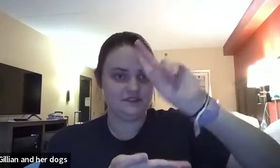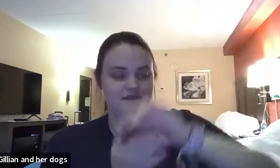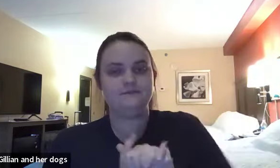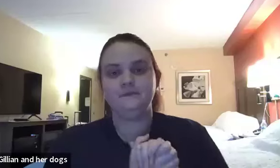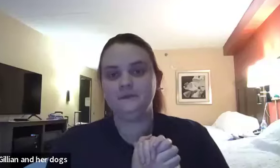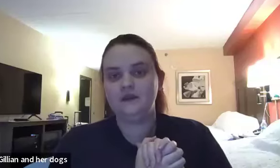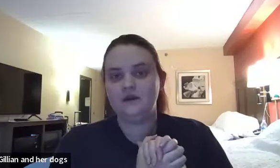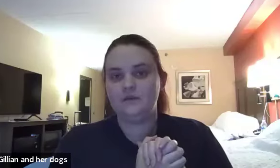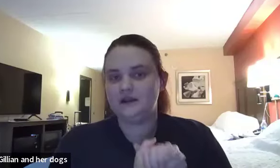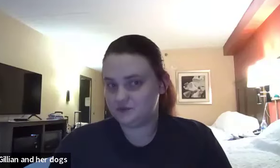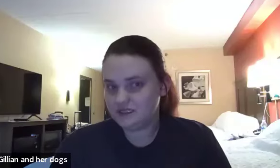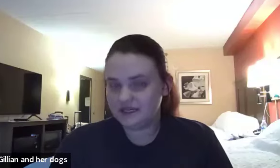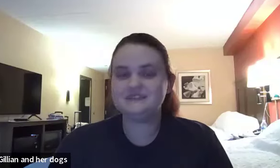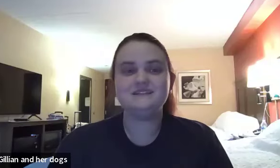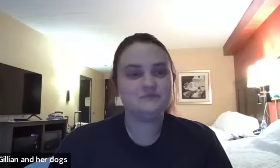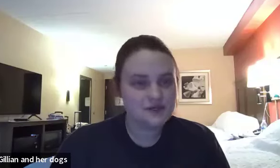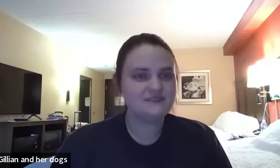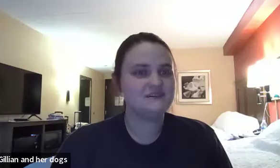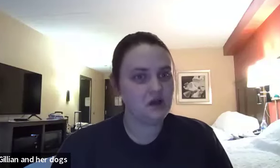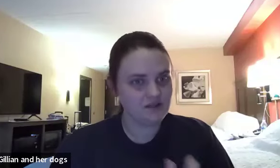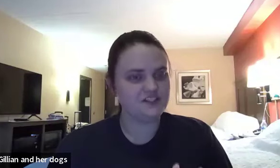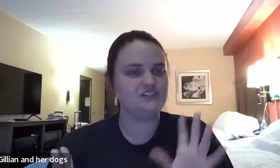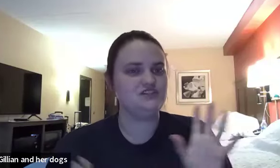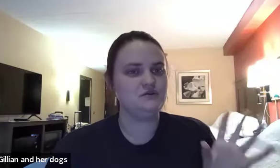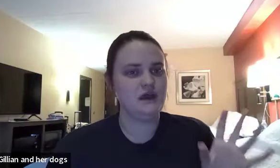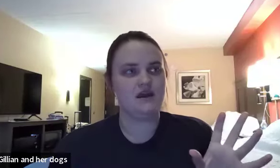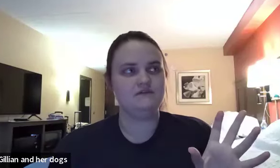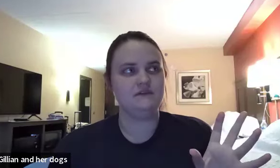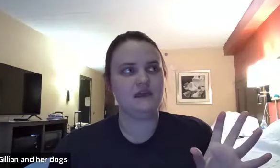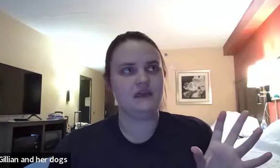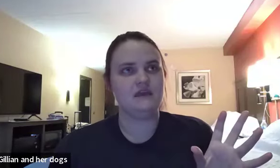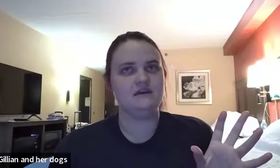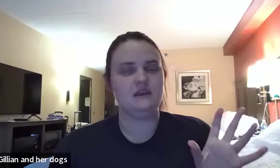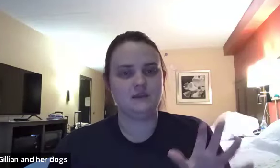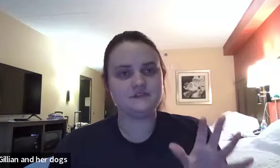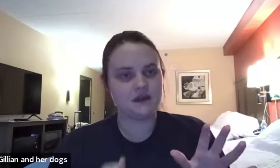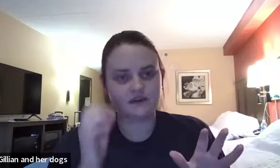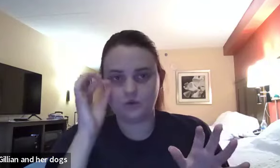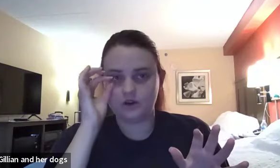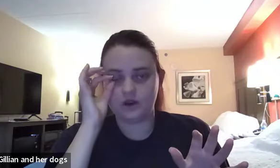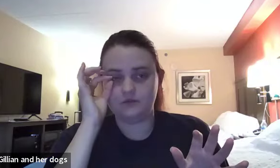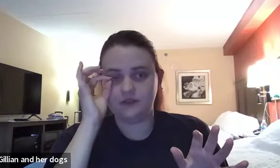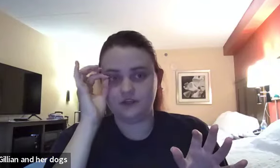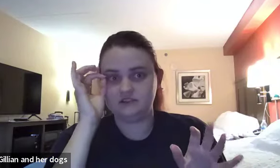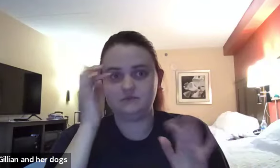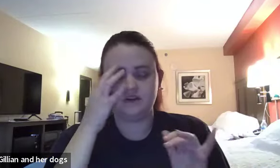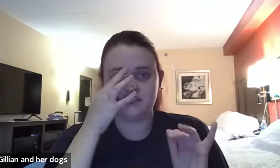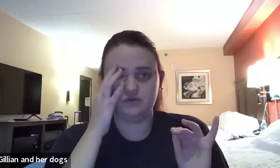university. What is really nice is most colleges do have a name sign or they simplify it to